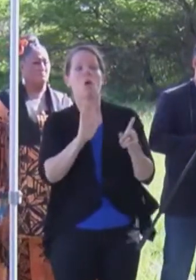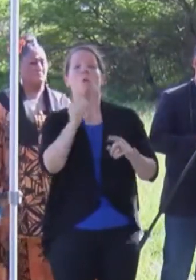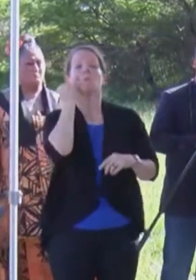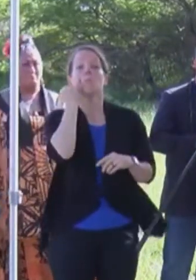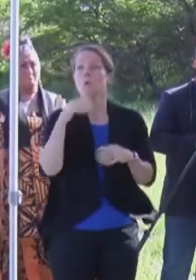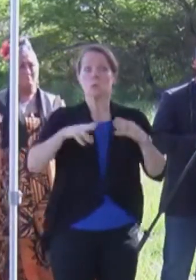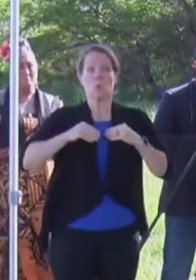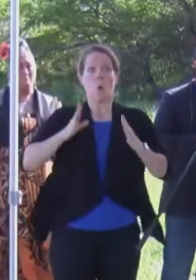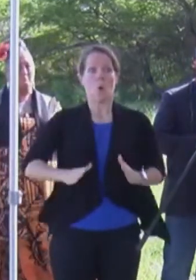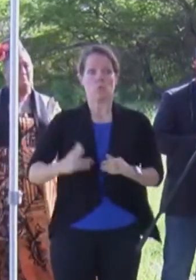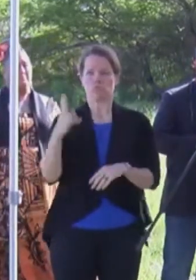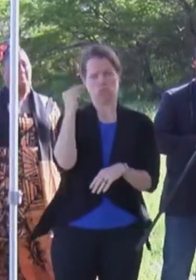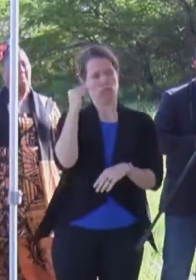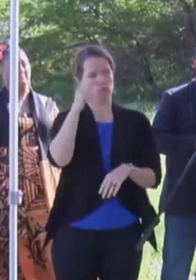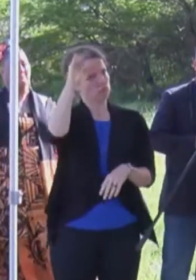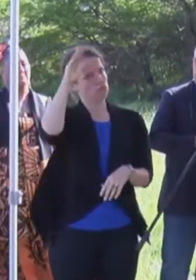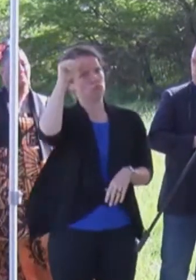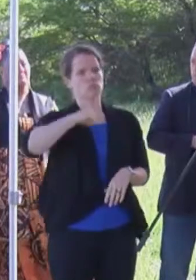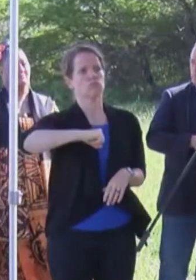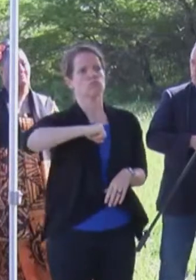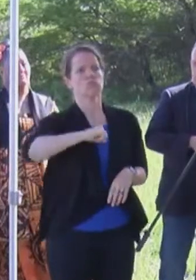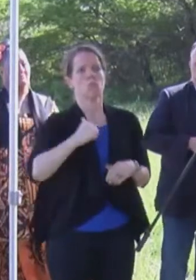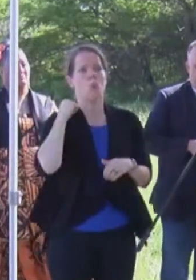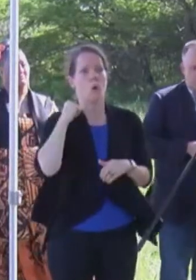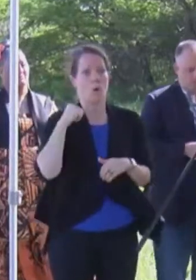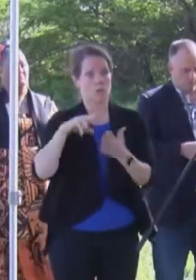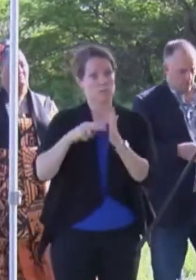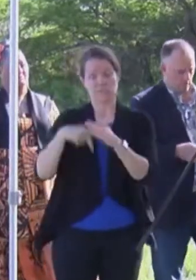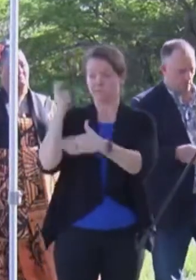don't participate. Tax increases if you don't participate.